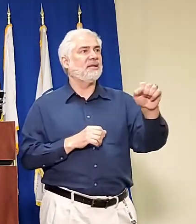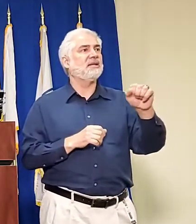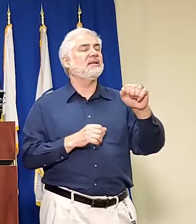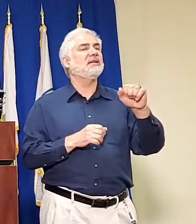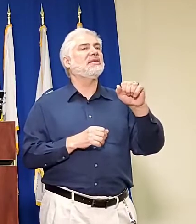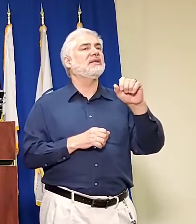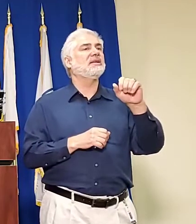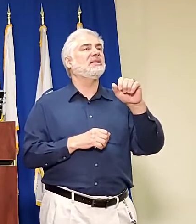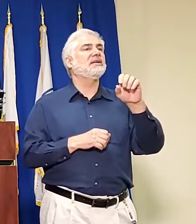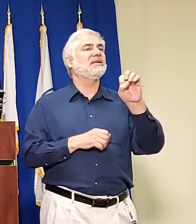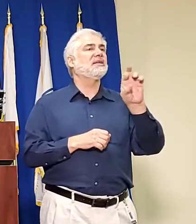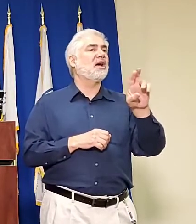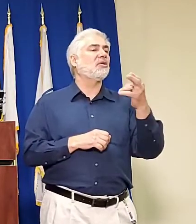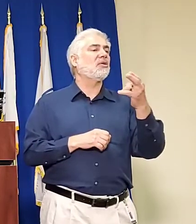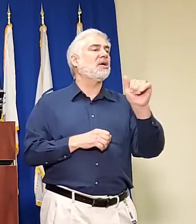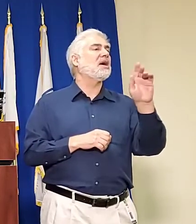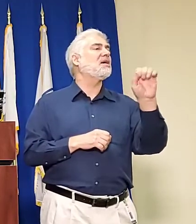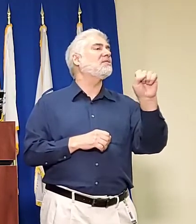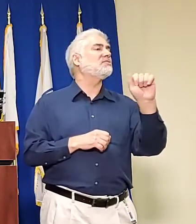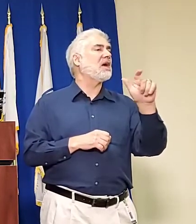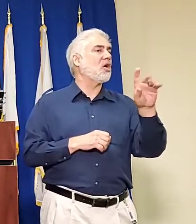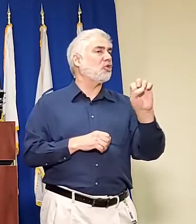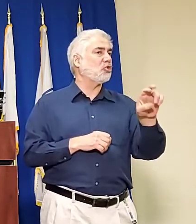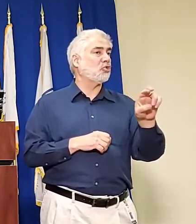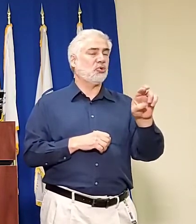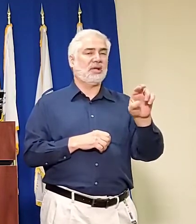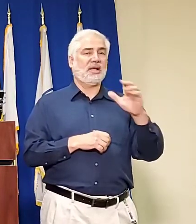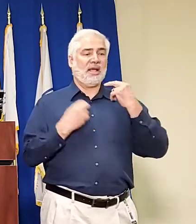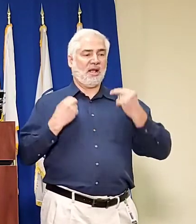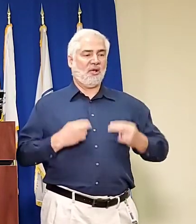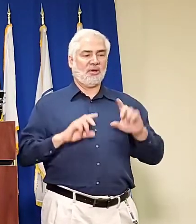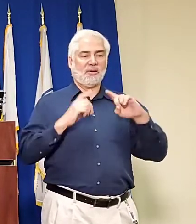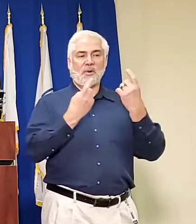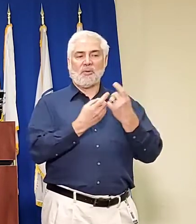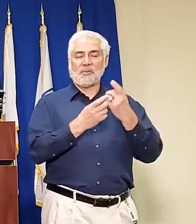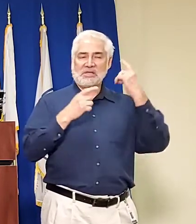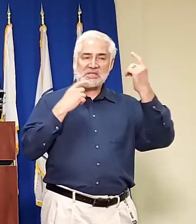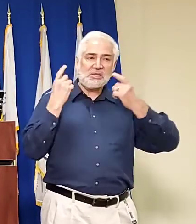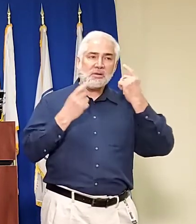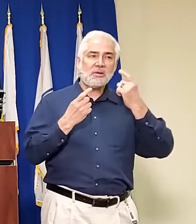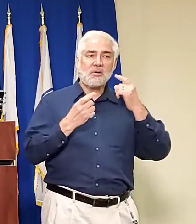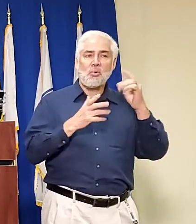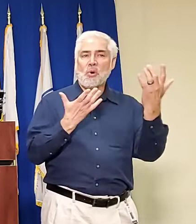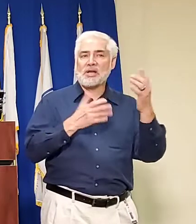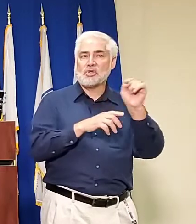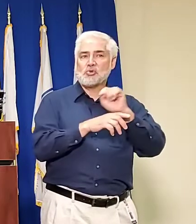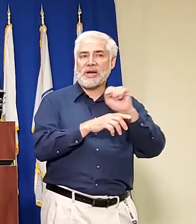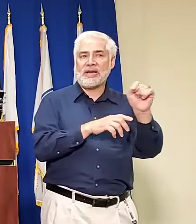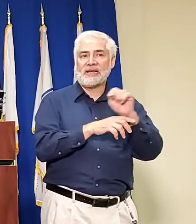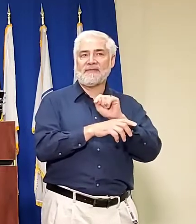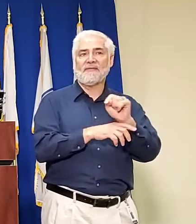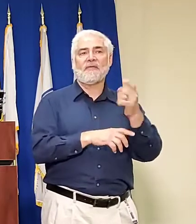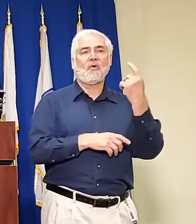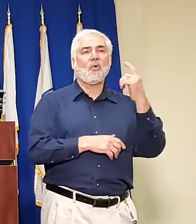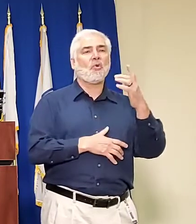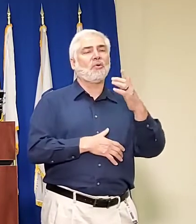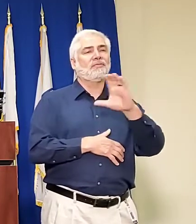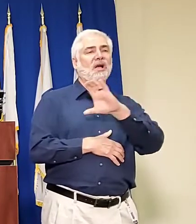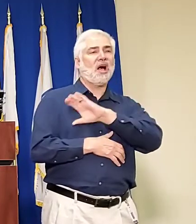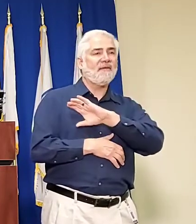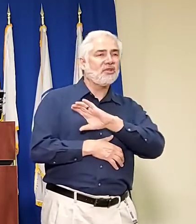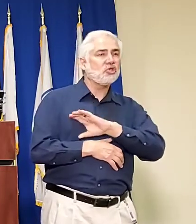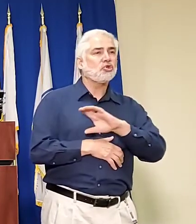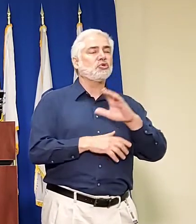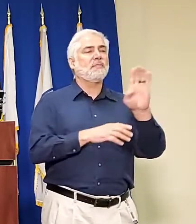Householder, has the health department consulted with the city on what training or resources to give code enforcement officers? Getting a lot of calls about businesses